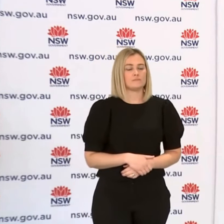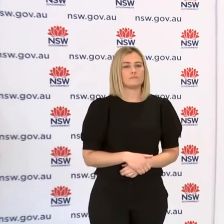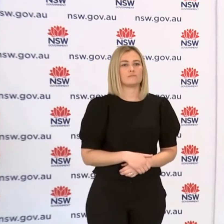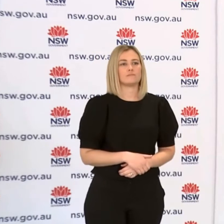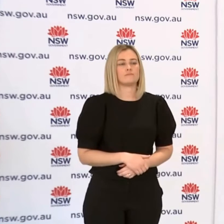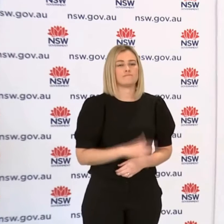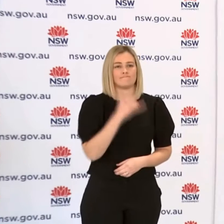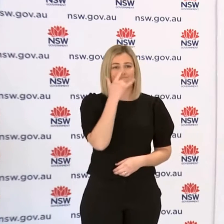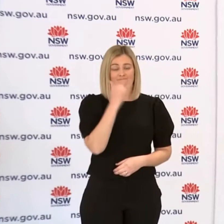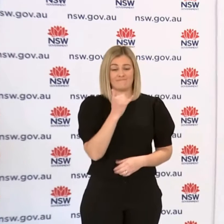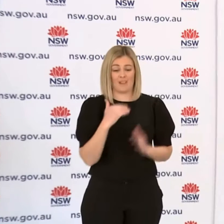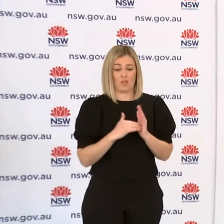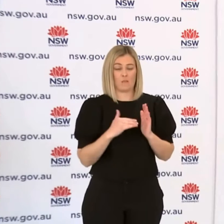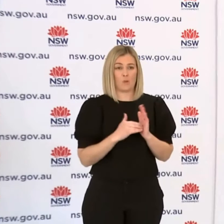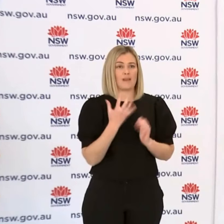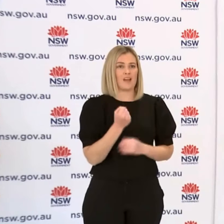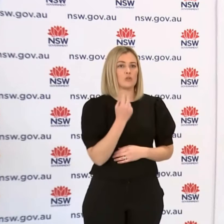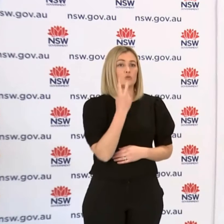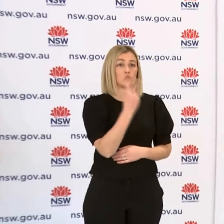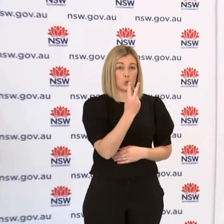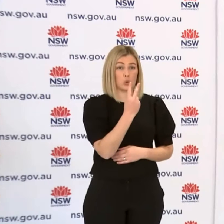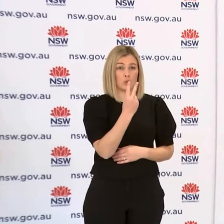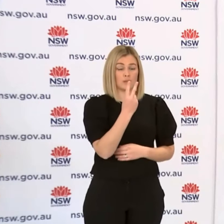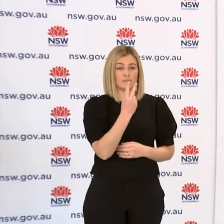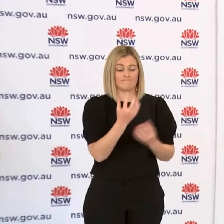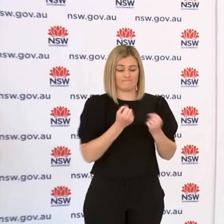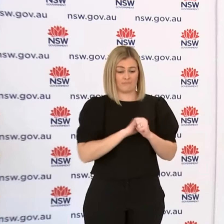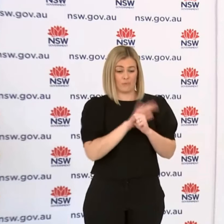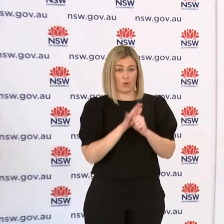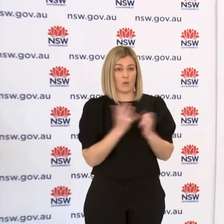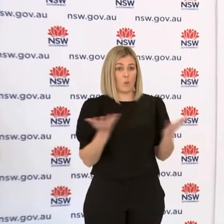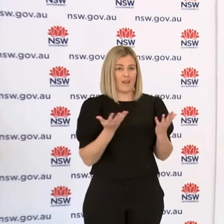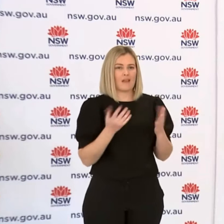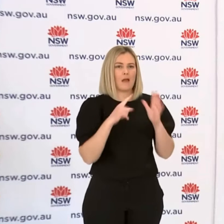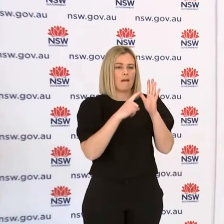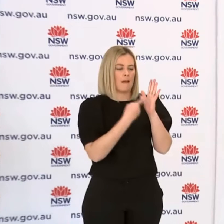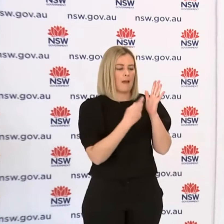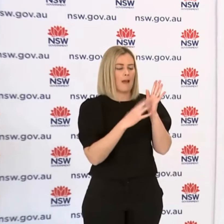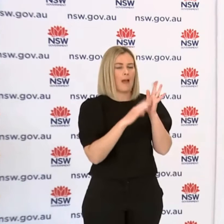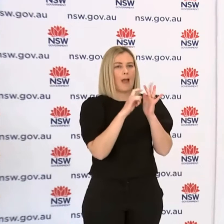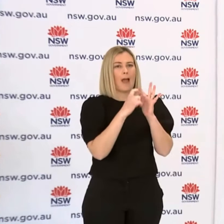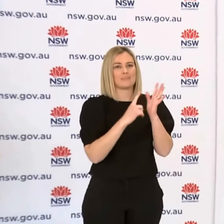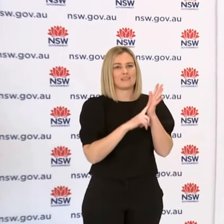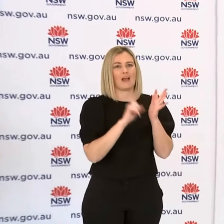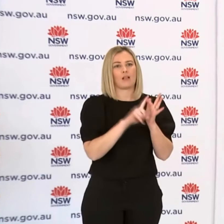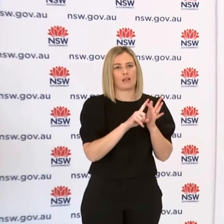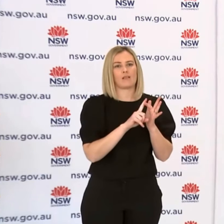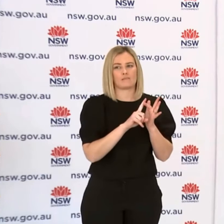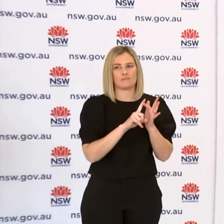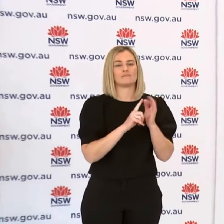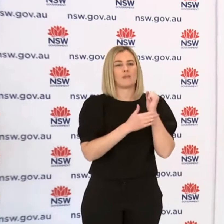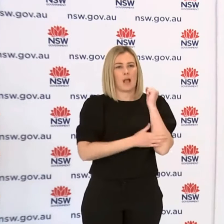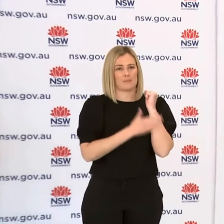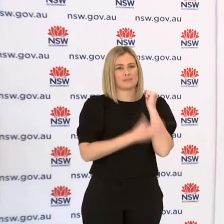2 cases in the Armidale area. Those came in again,